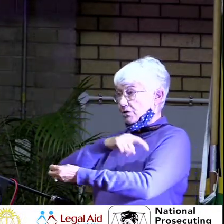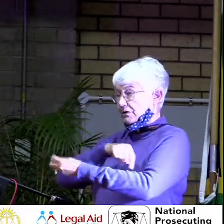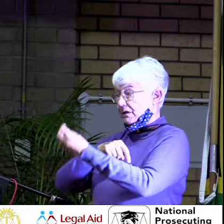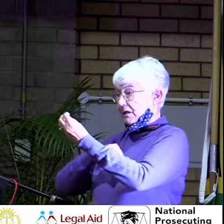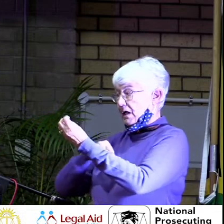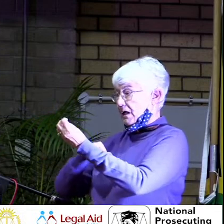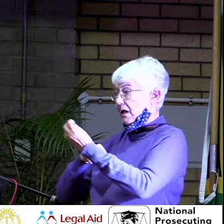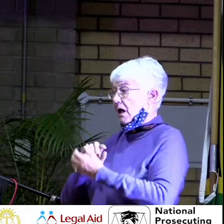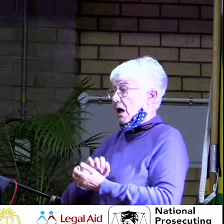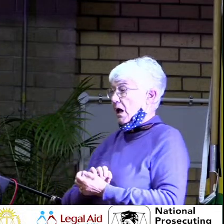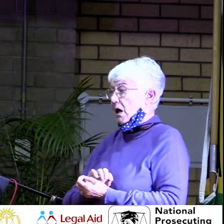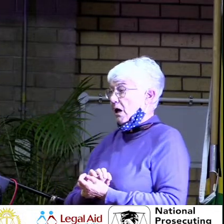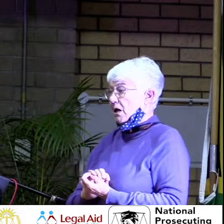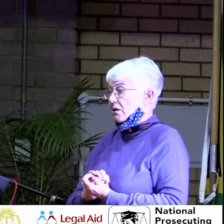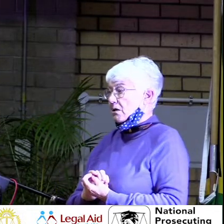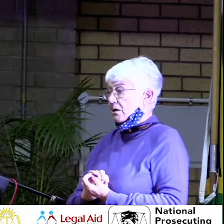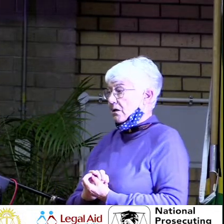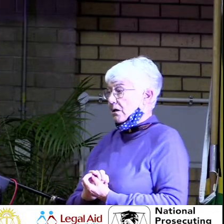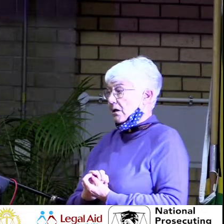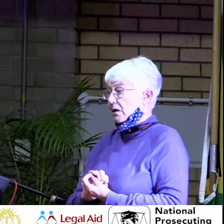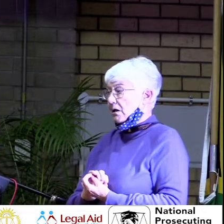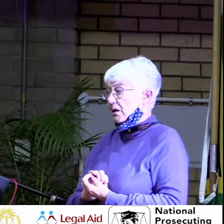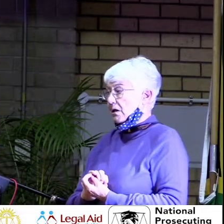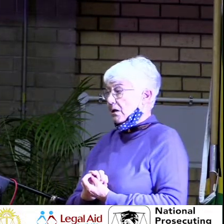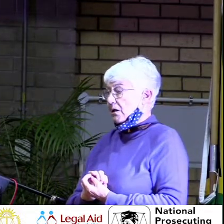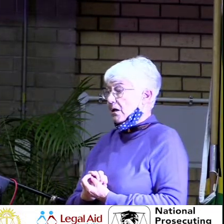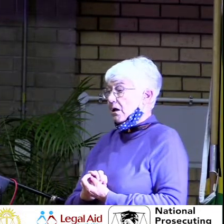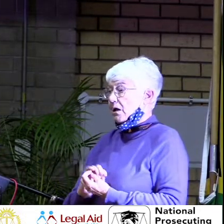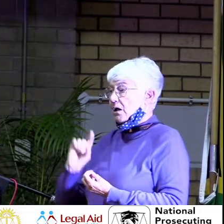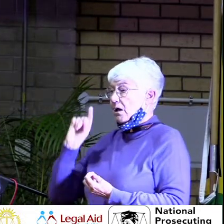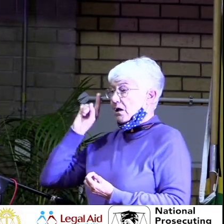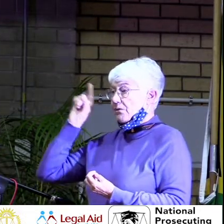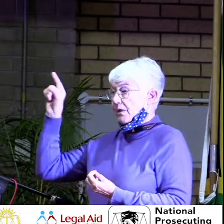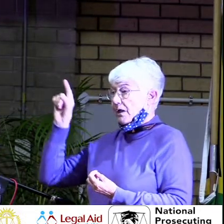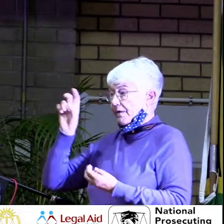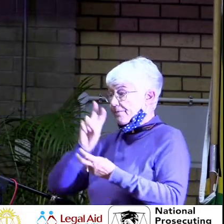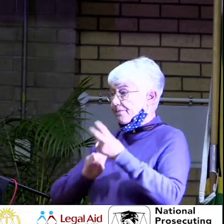Kerk and the investigating officers.